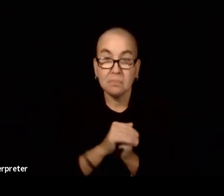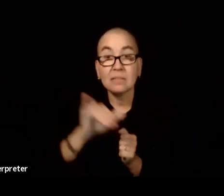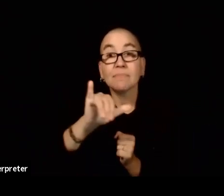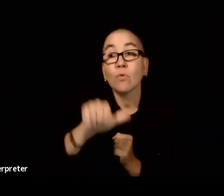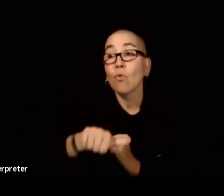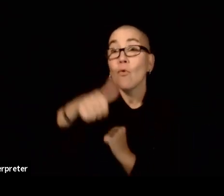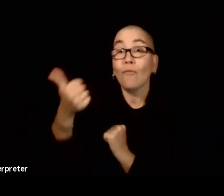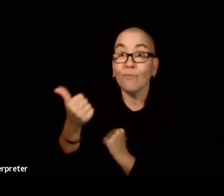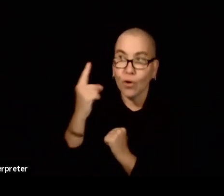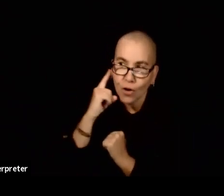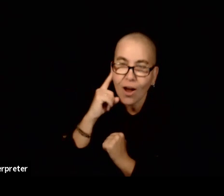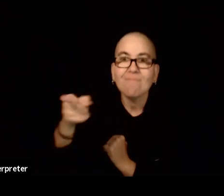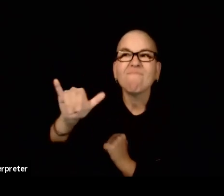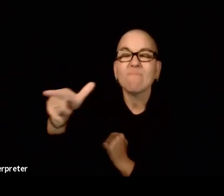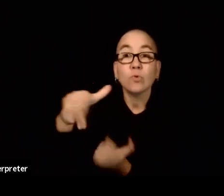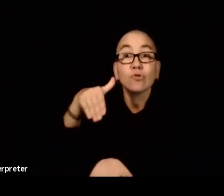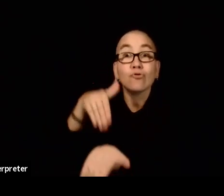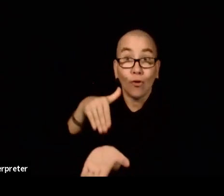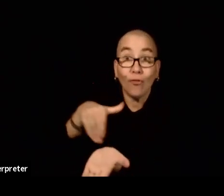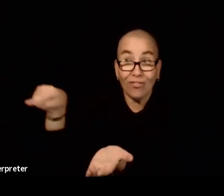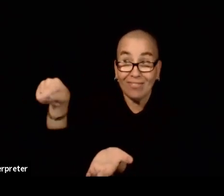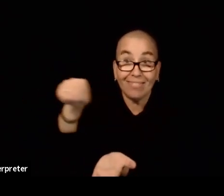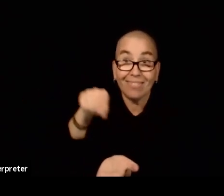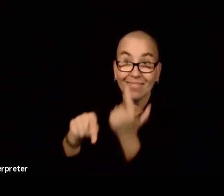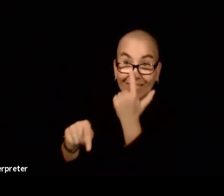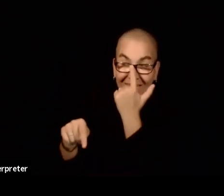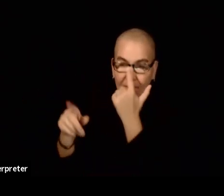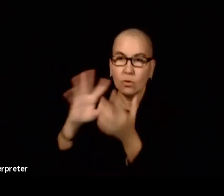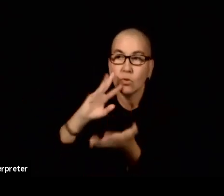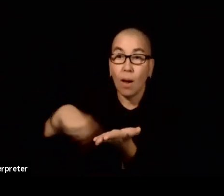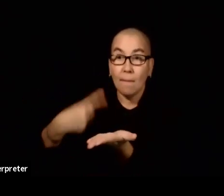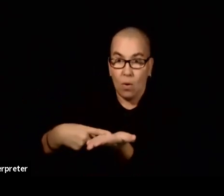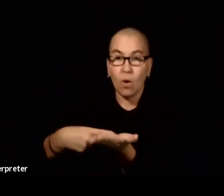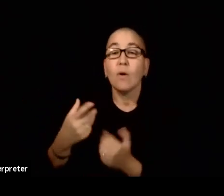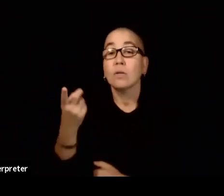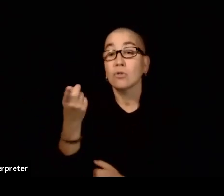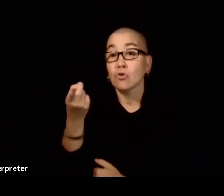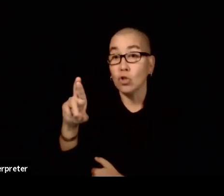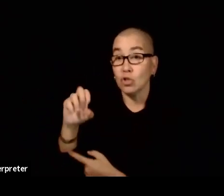calls, and I think Dr. Shacker mentioned this as well,